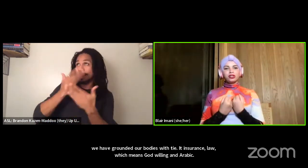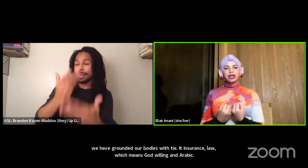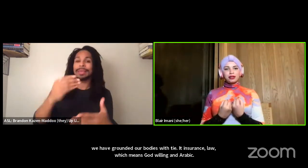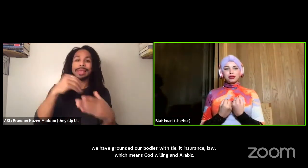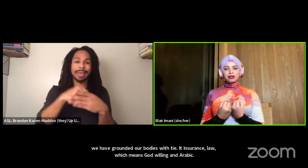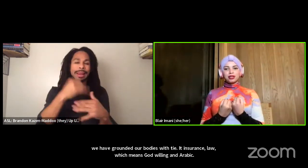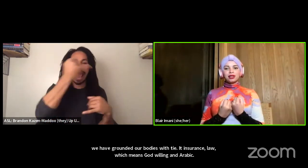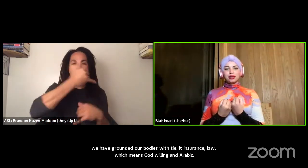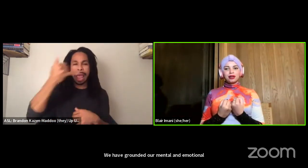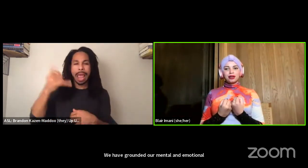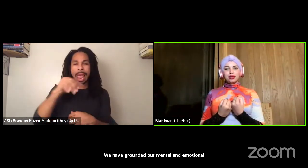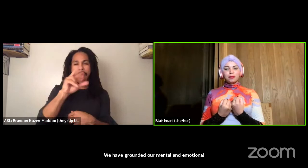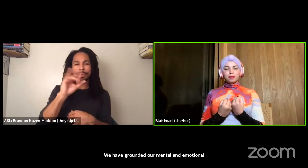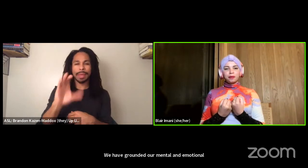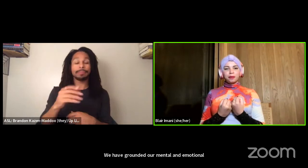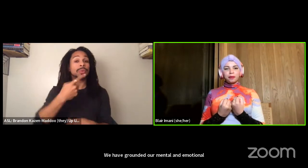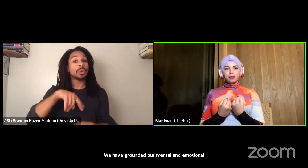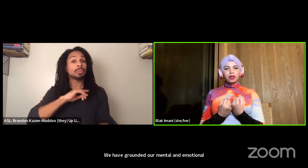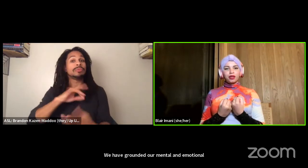and emotional states.